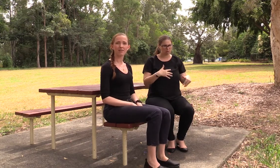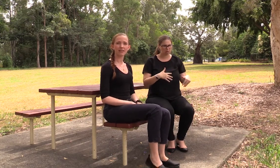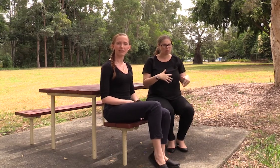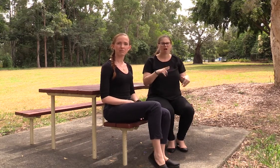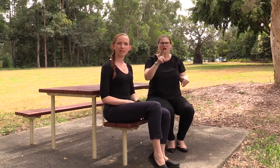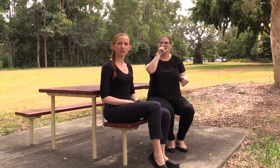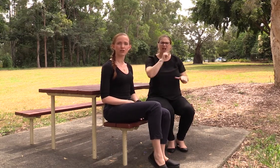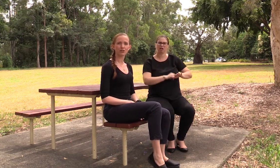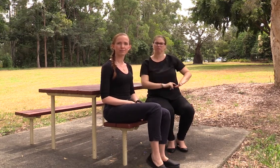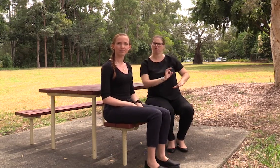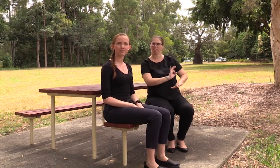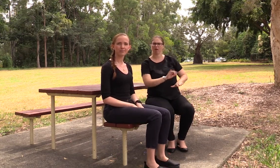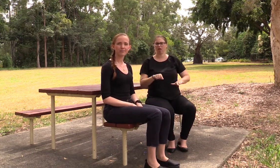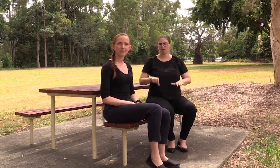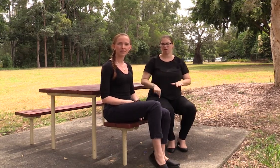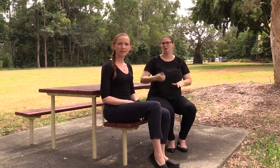doesn't have any issues.